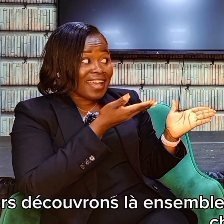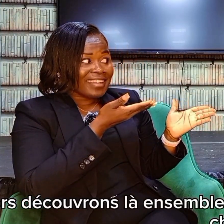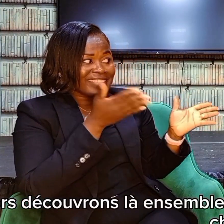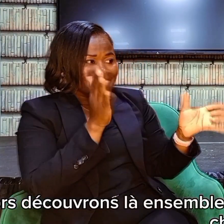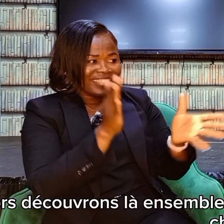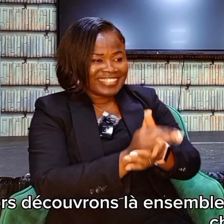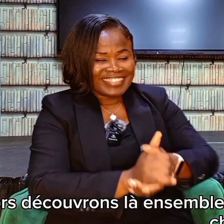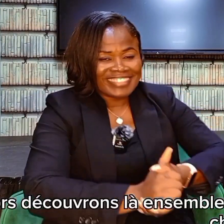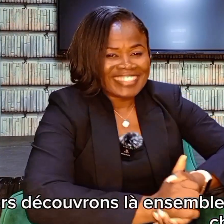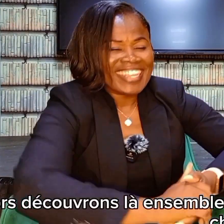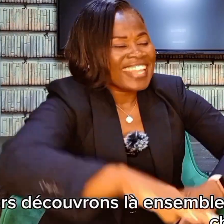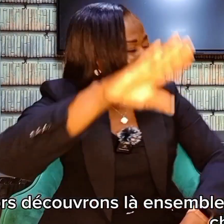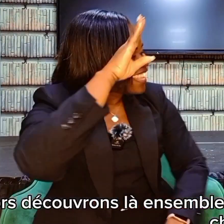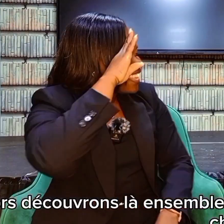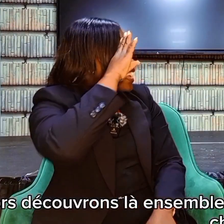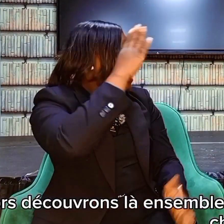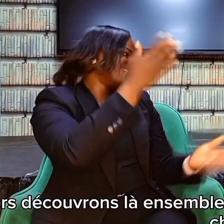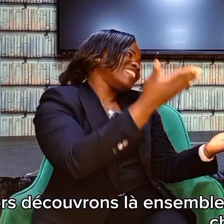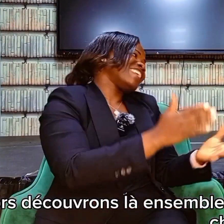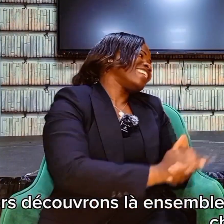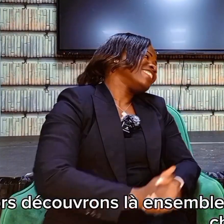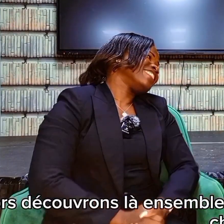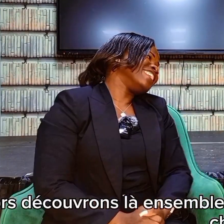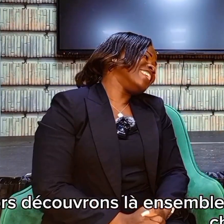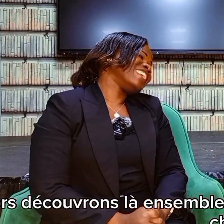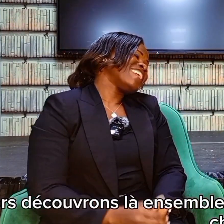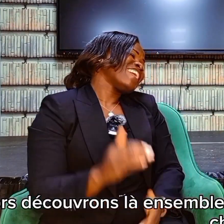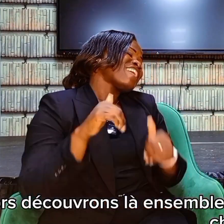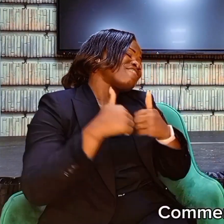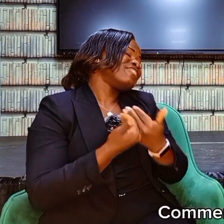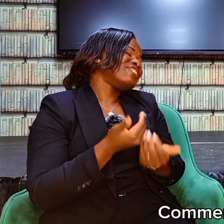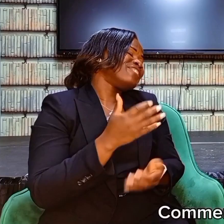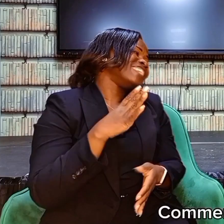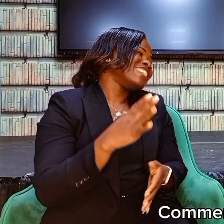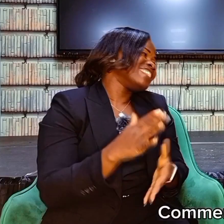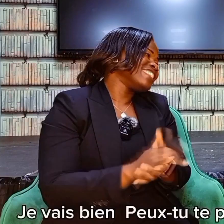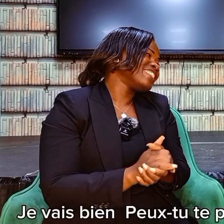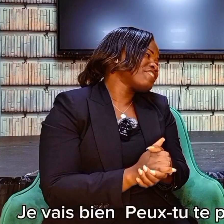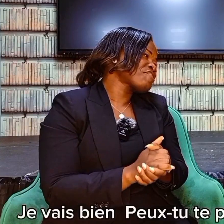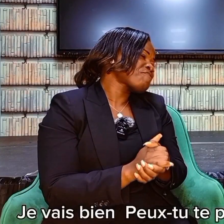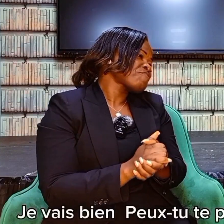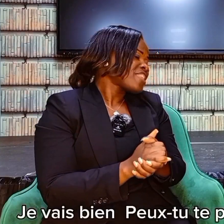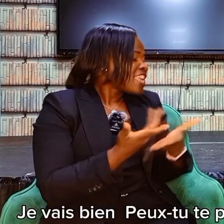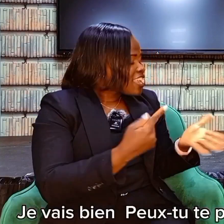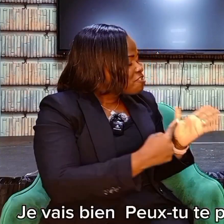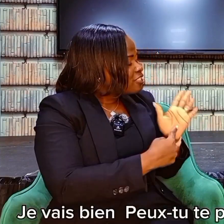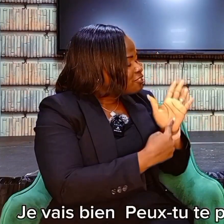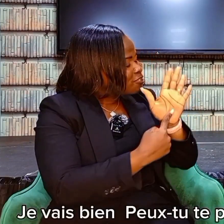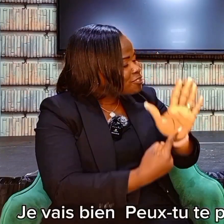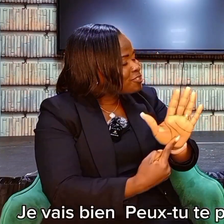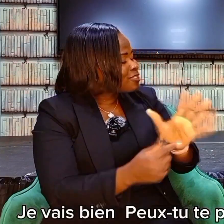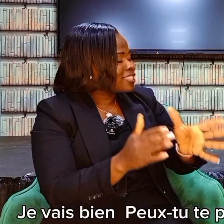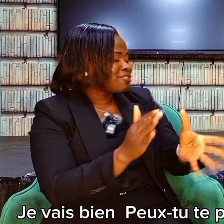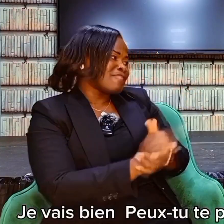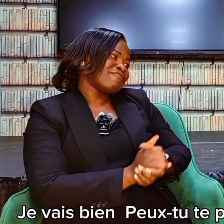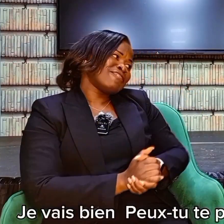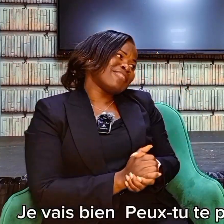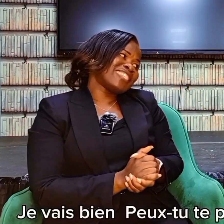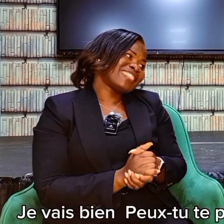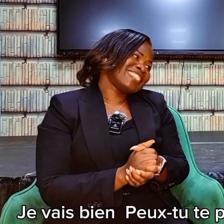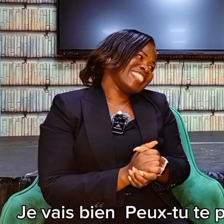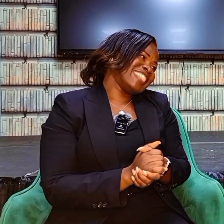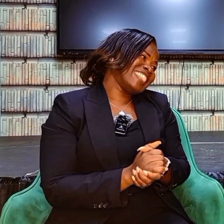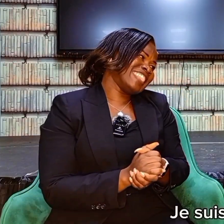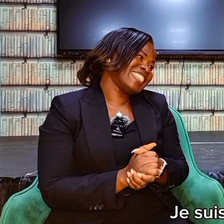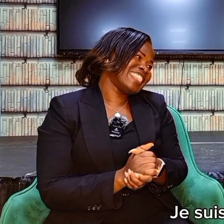discover her. Hello dear. Hello, How are you doing? I'm well. Can you introduce yourself to my